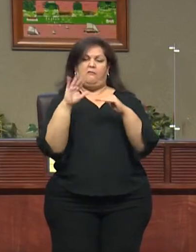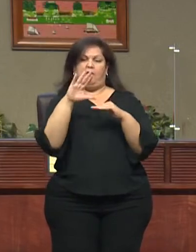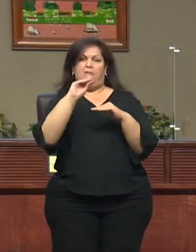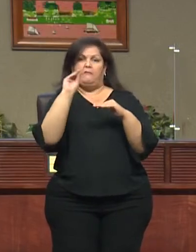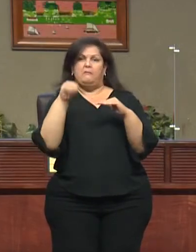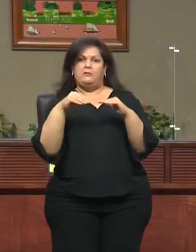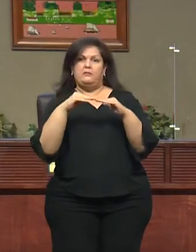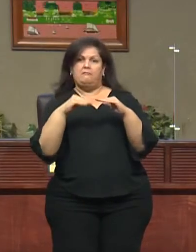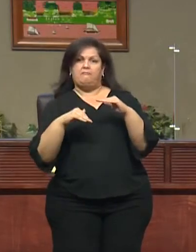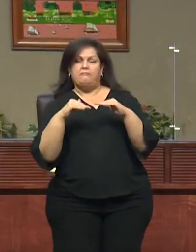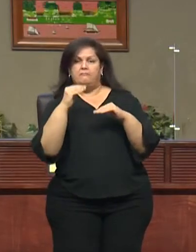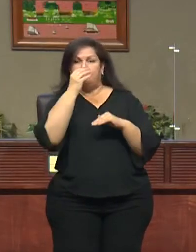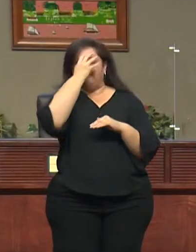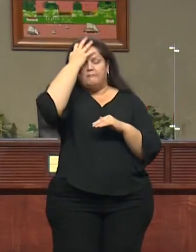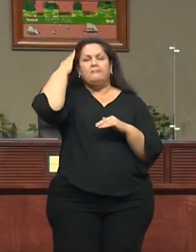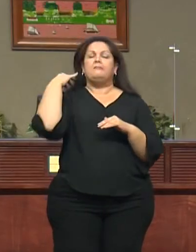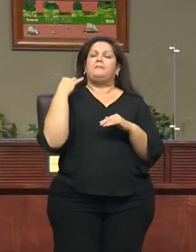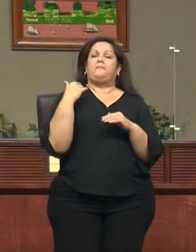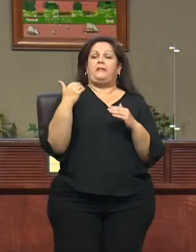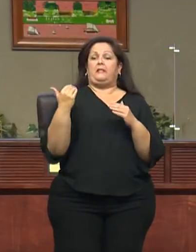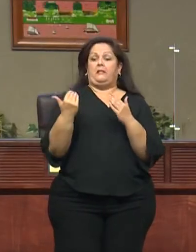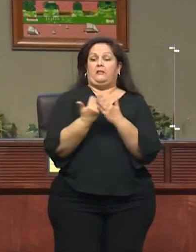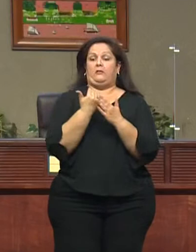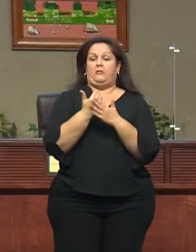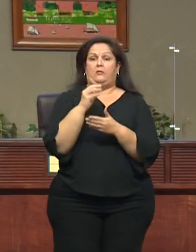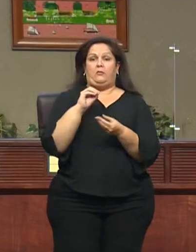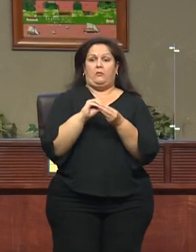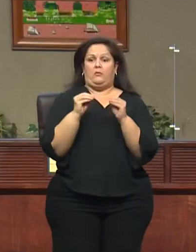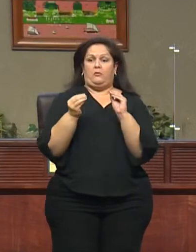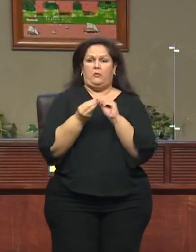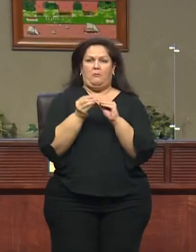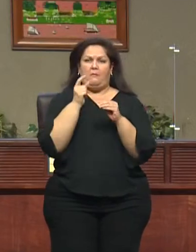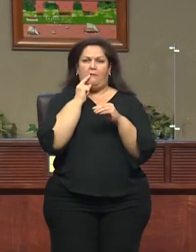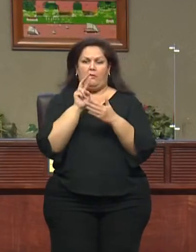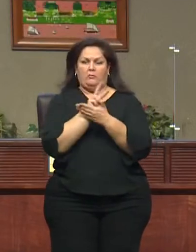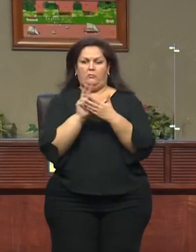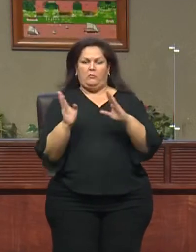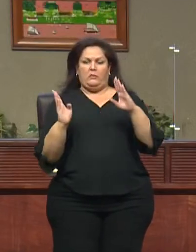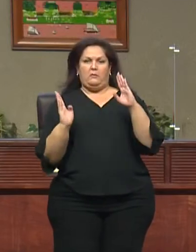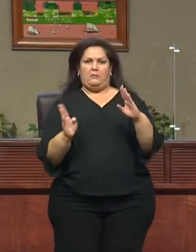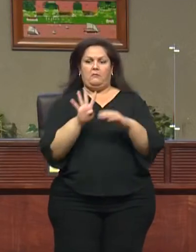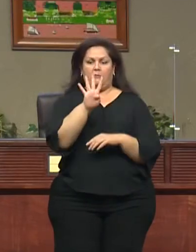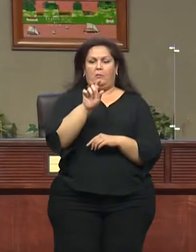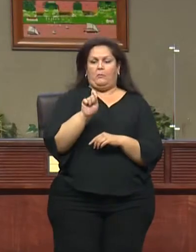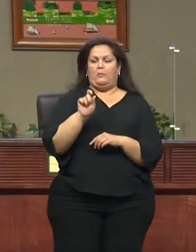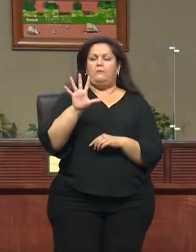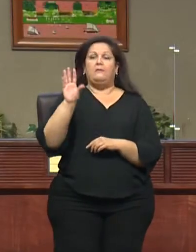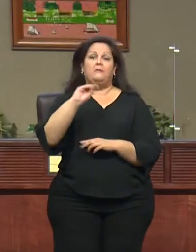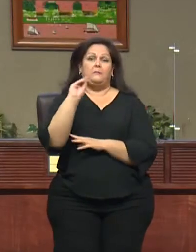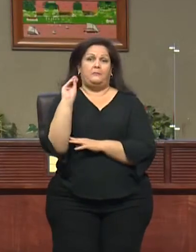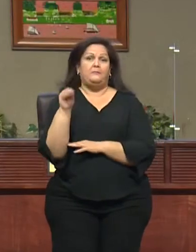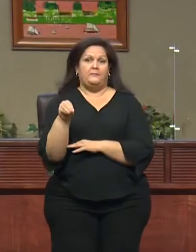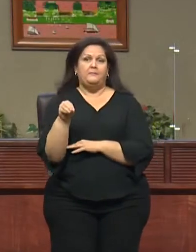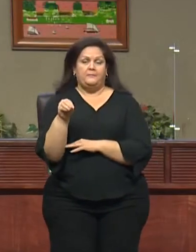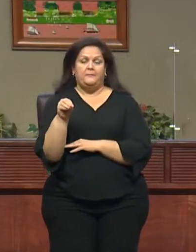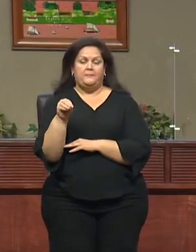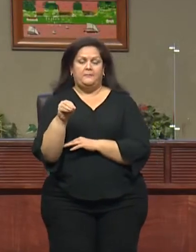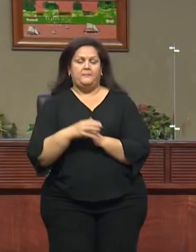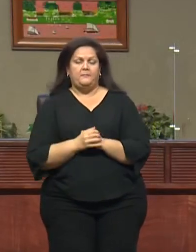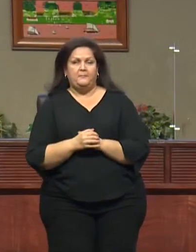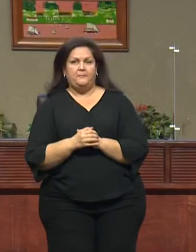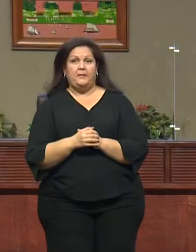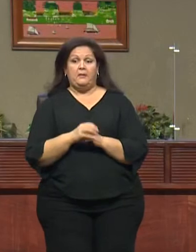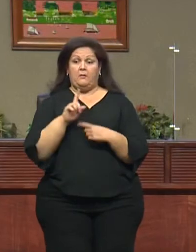or less. Our latest rolling positivity rate is 4.5%. When we